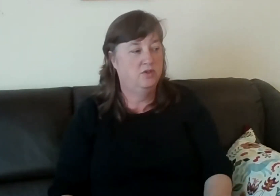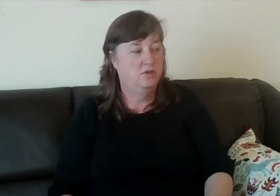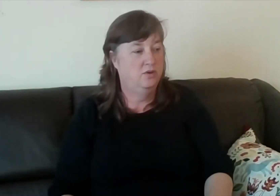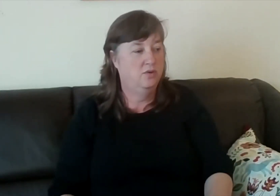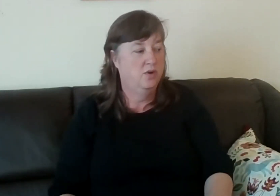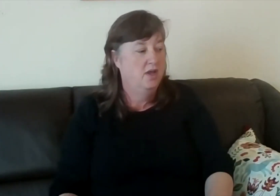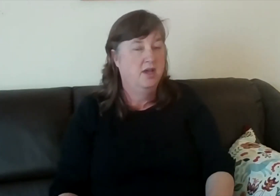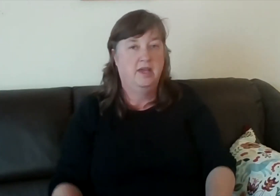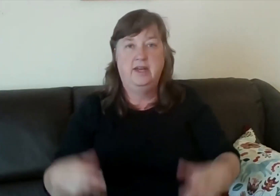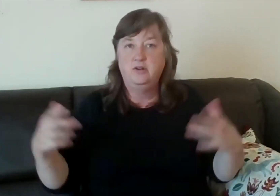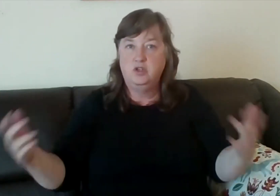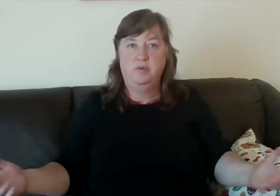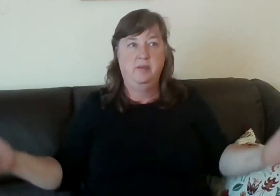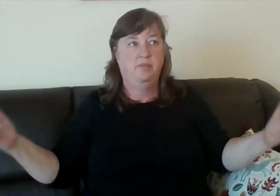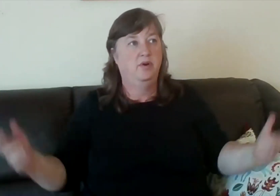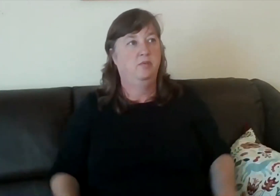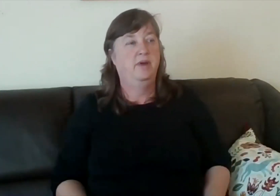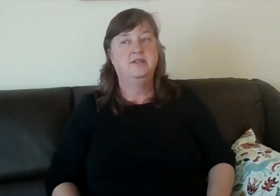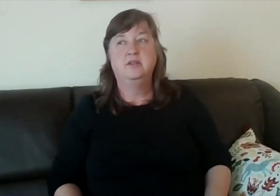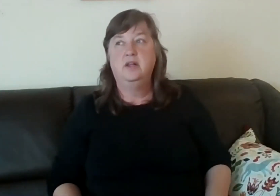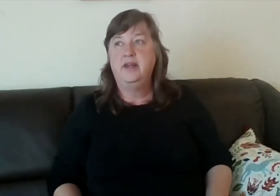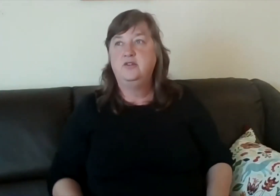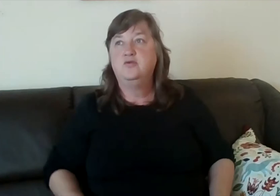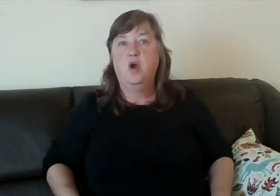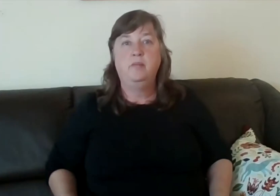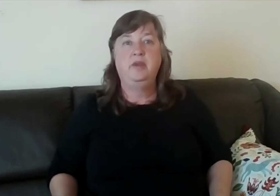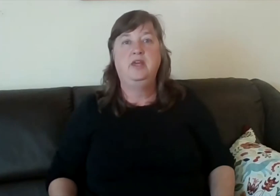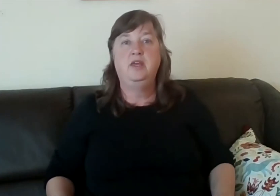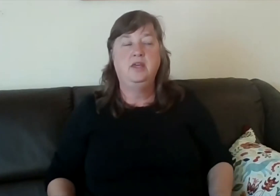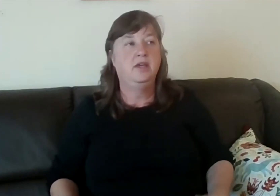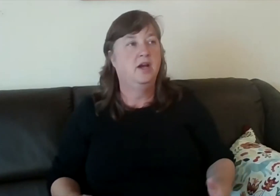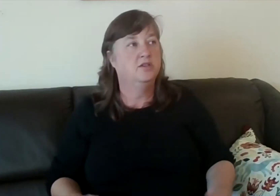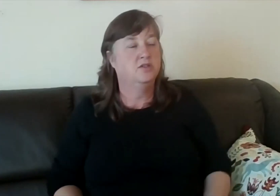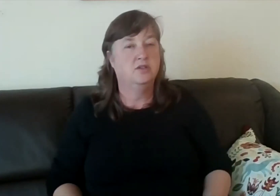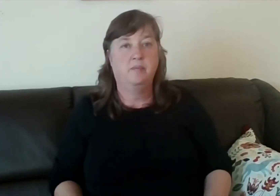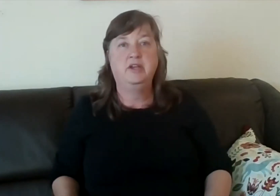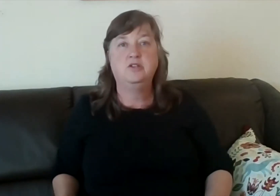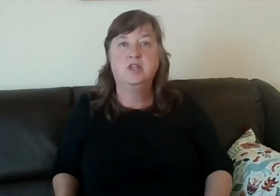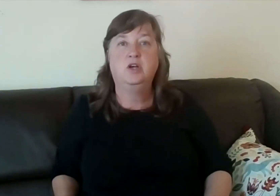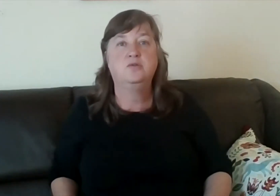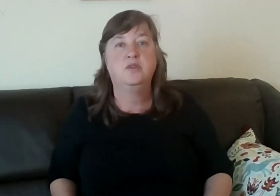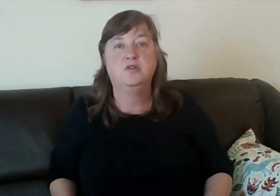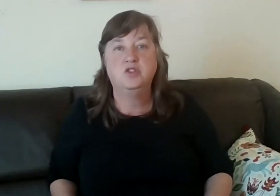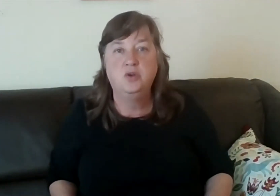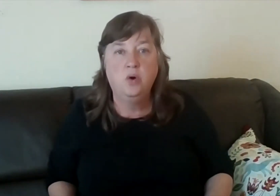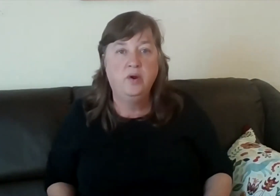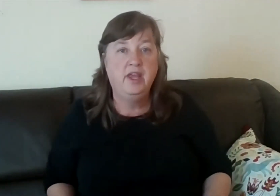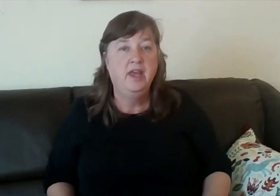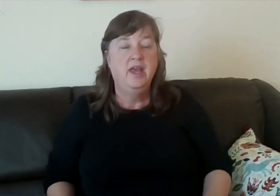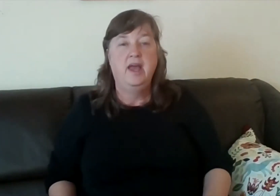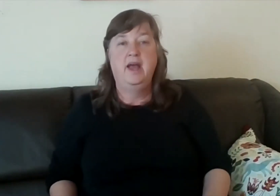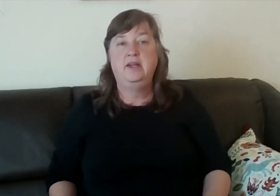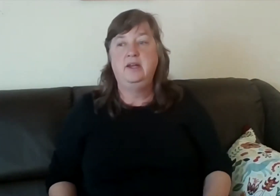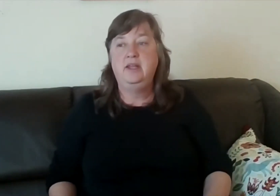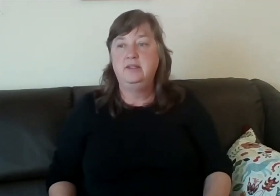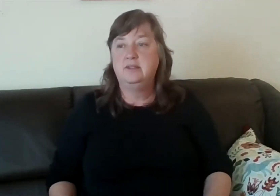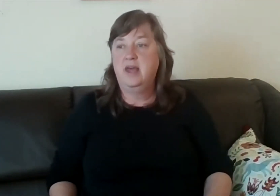to get out your paper and your pencil and draw me a picture that goes with your story, and it needs to